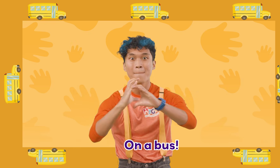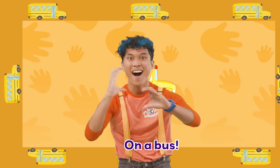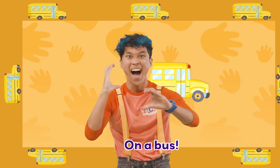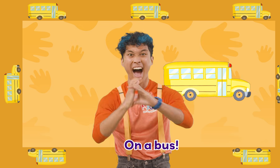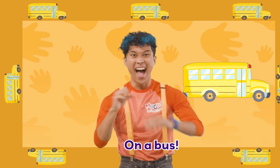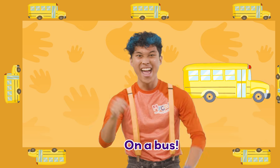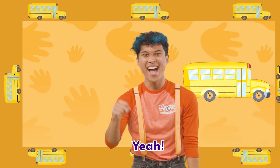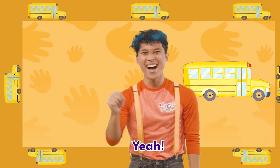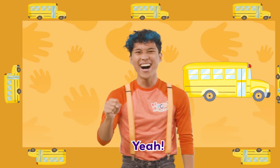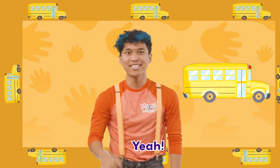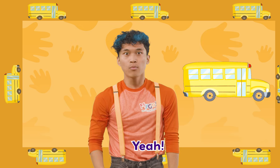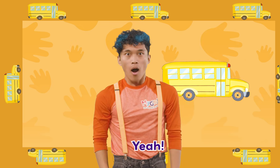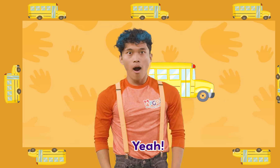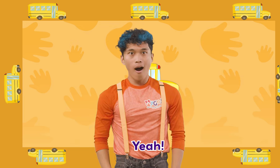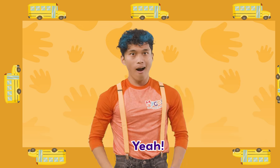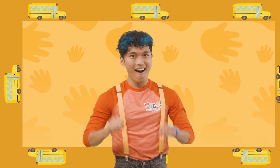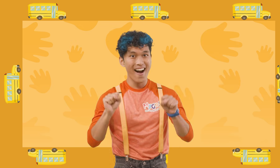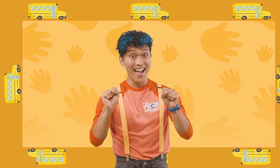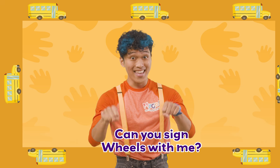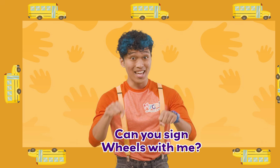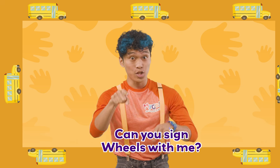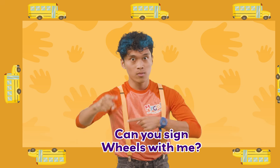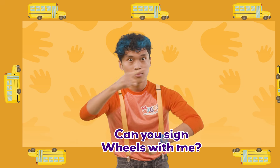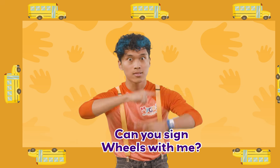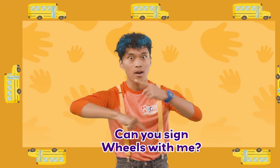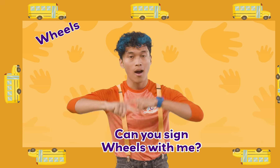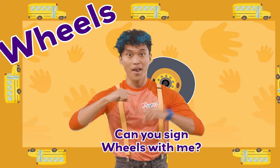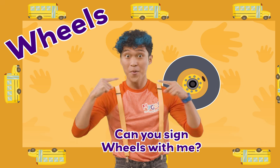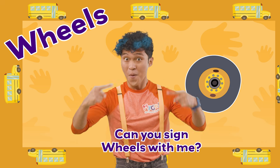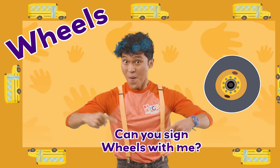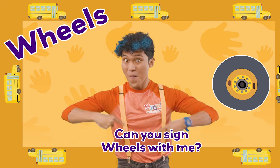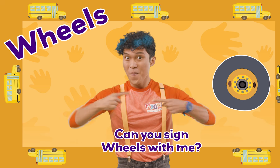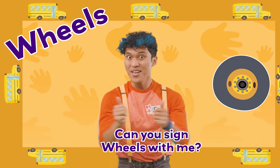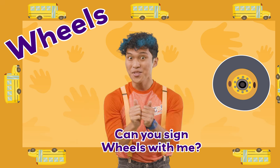bus. Yeah. Can you sign wheels with me?